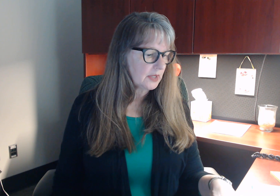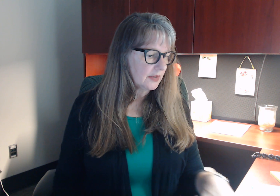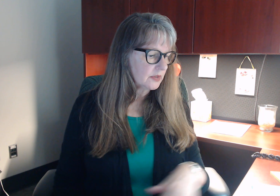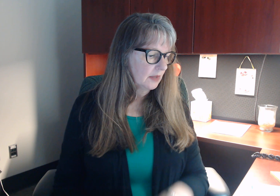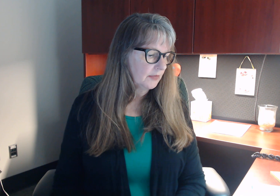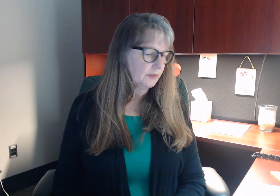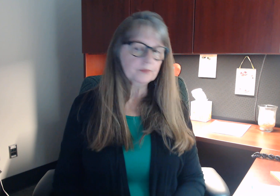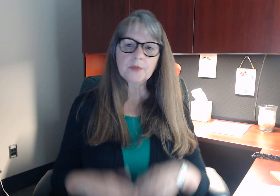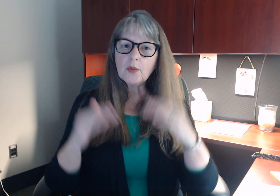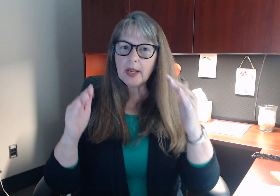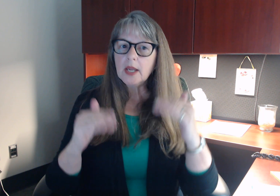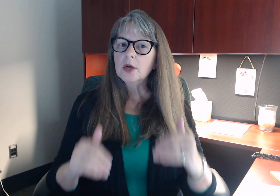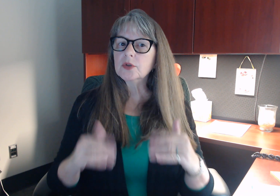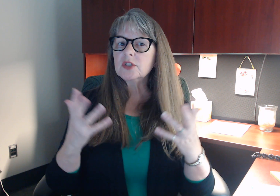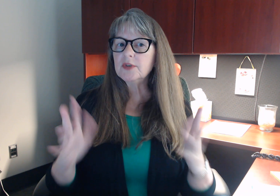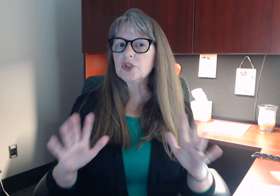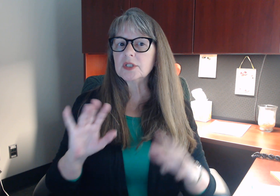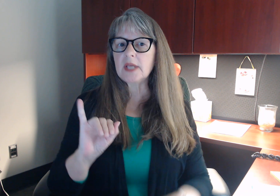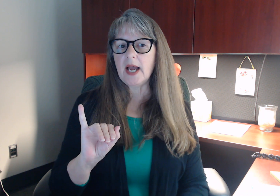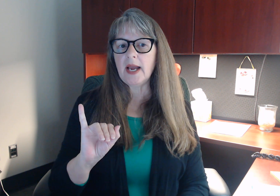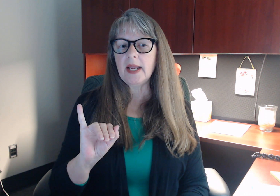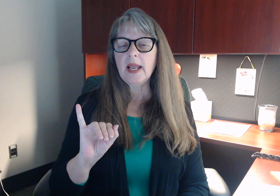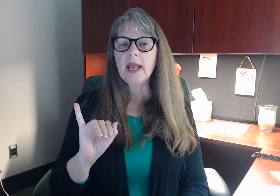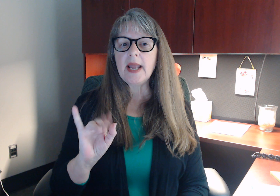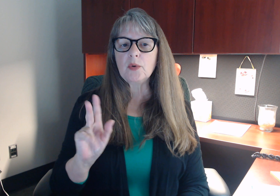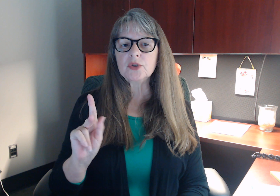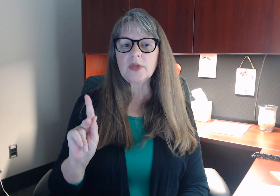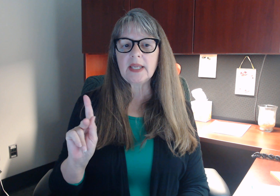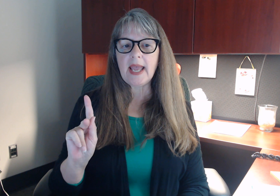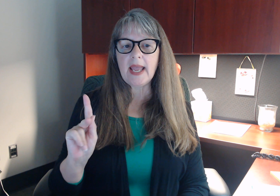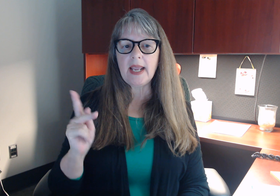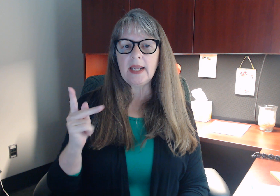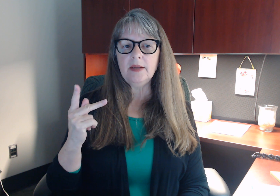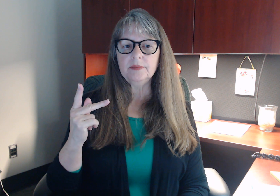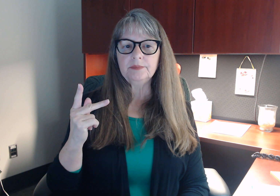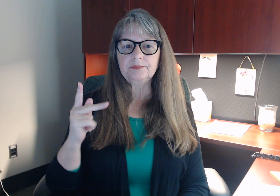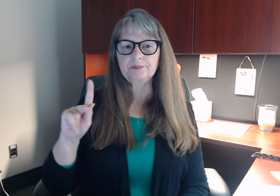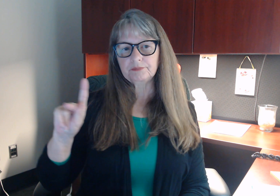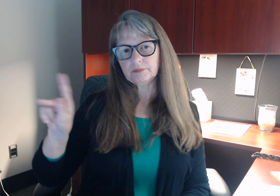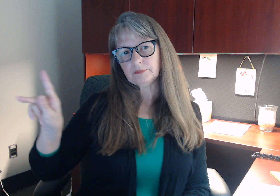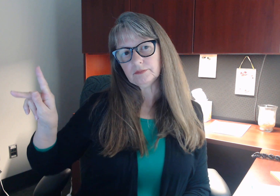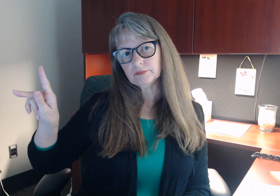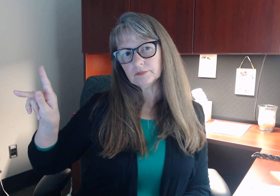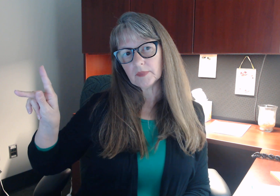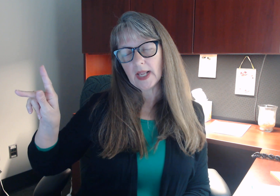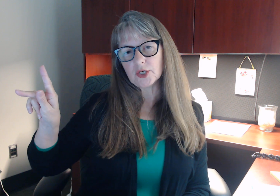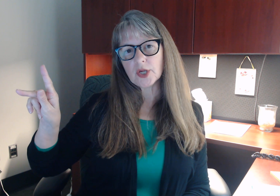the same thing. Okay, so let's finish just the I, and now we're to the K hand shape.